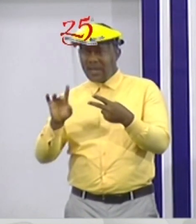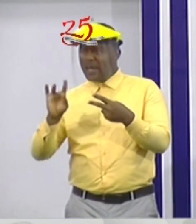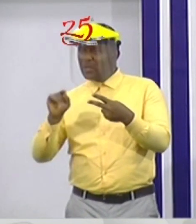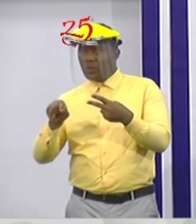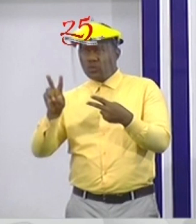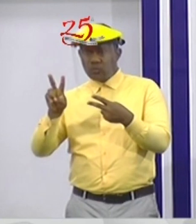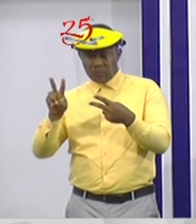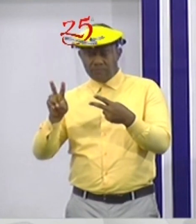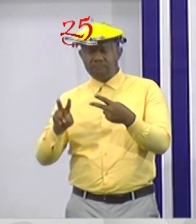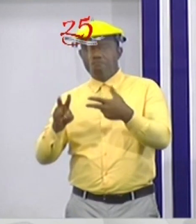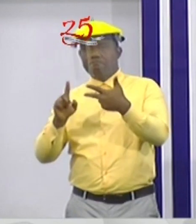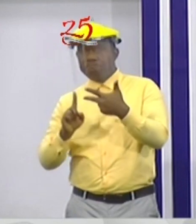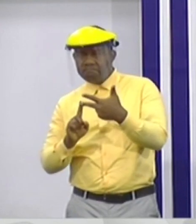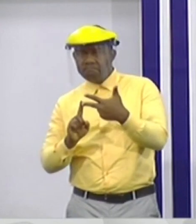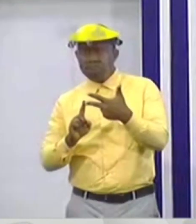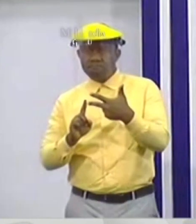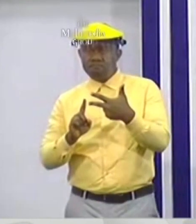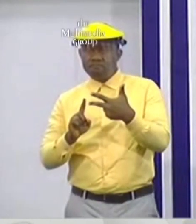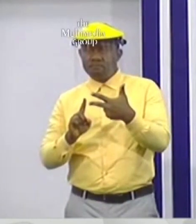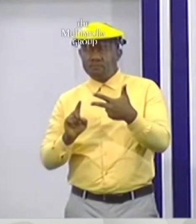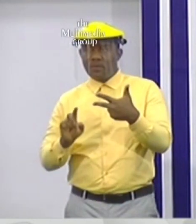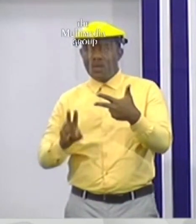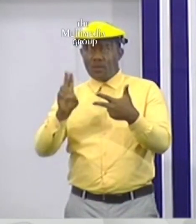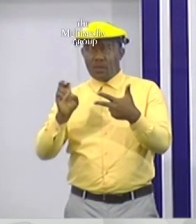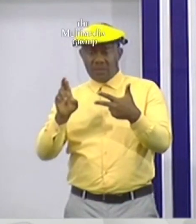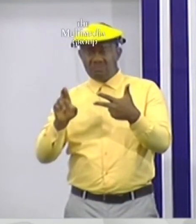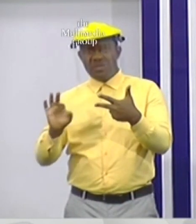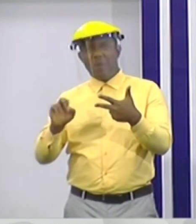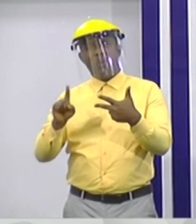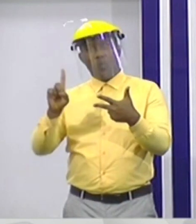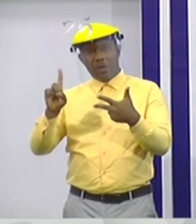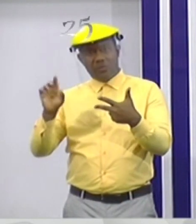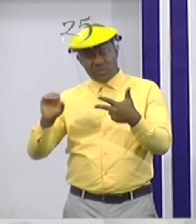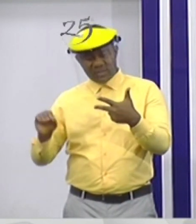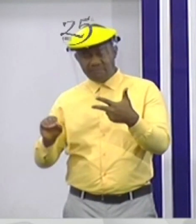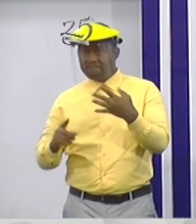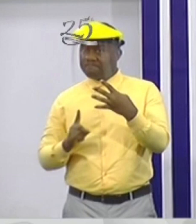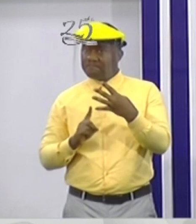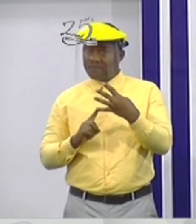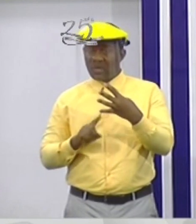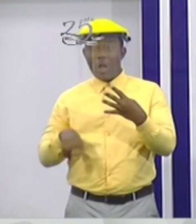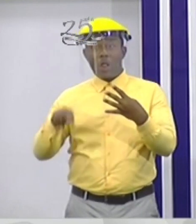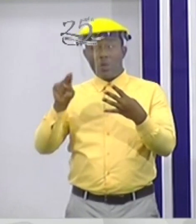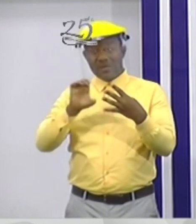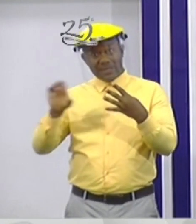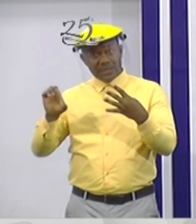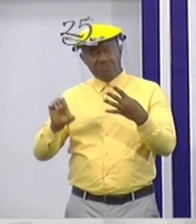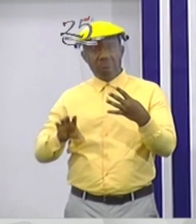18.2%. Next is Upper East, 9.1%, and Northeast region,